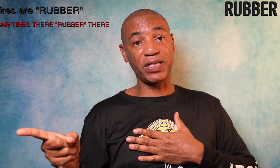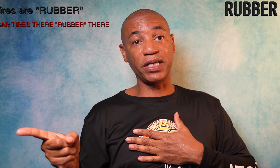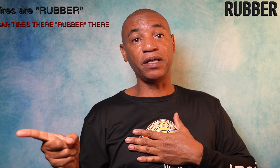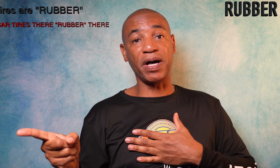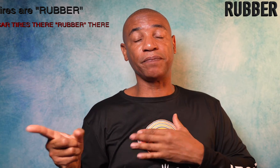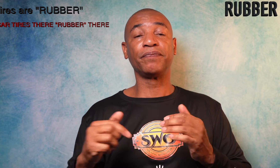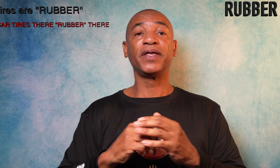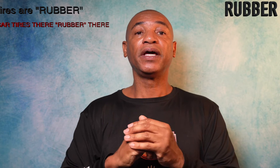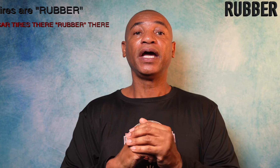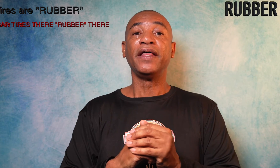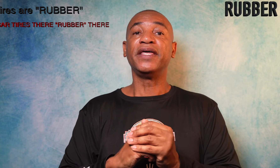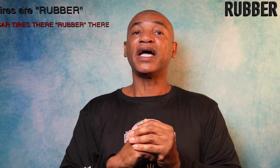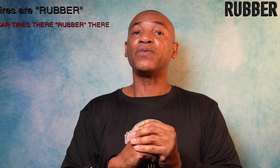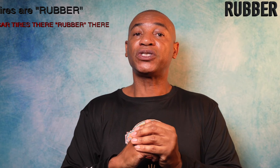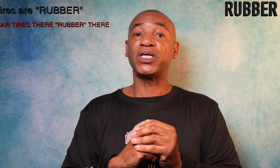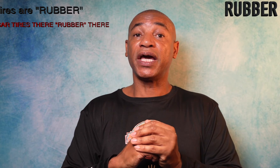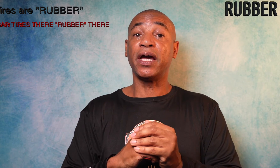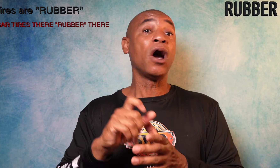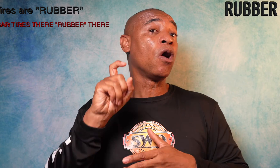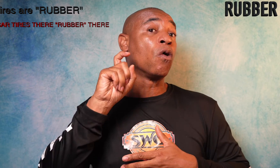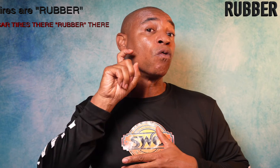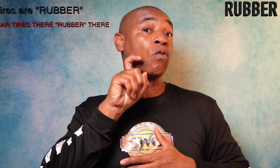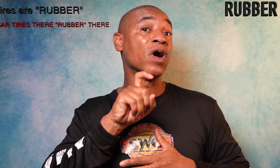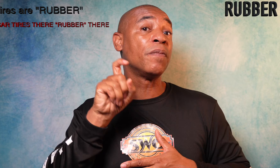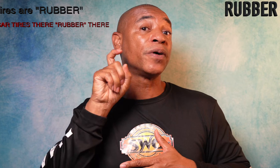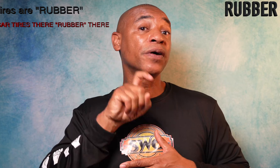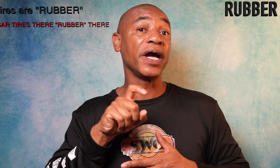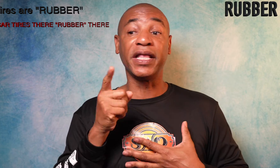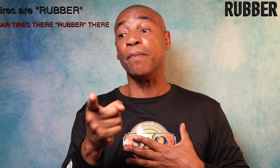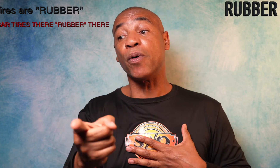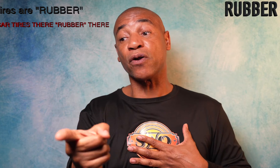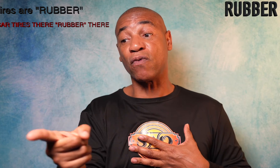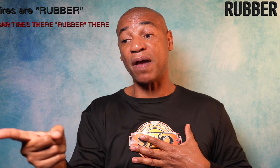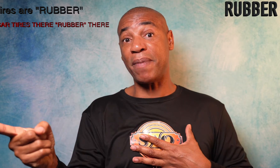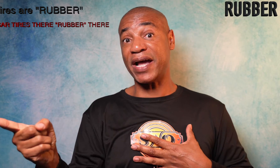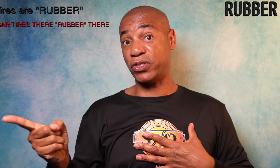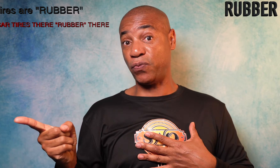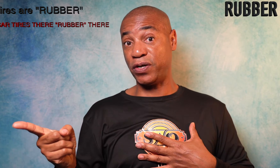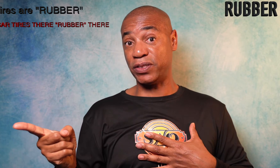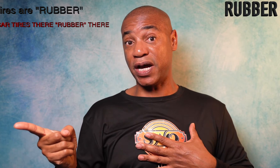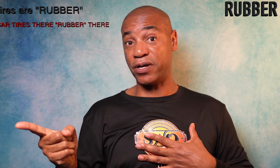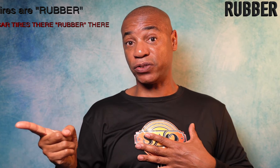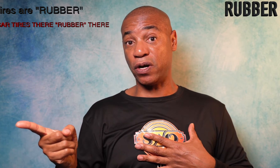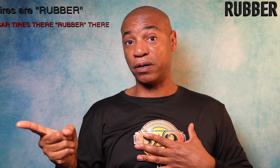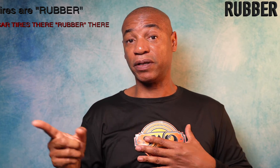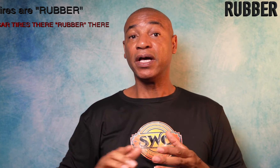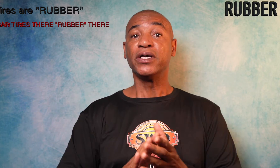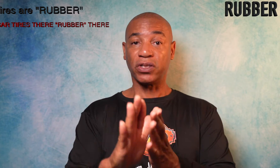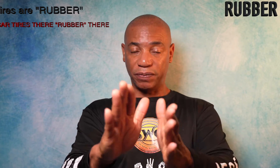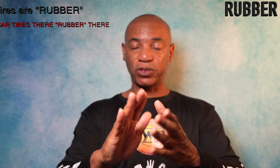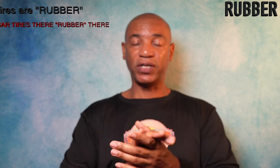them up. Then I would say rubber and then point right back to where the tires are. So let me show you that